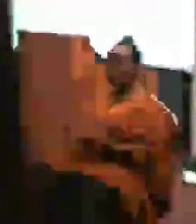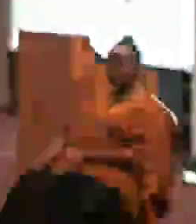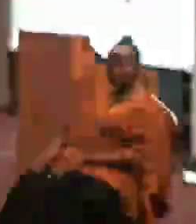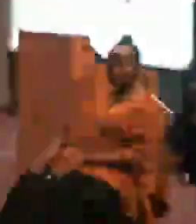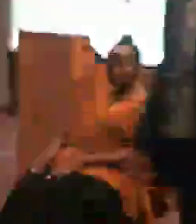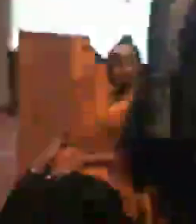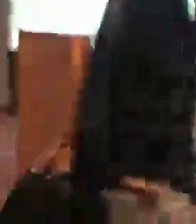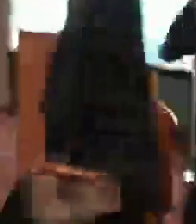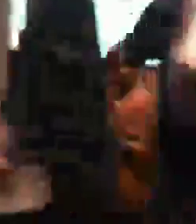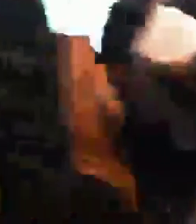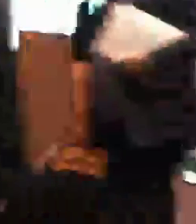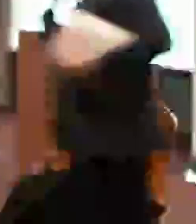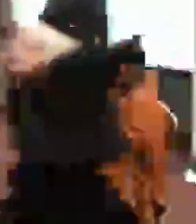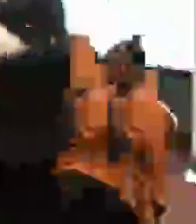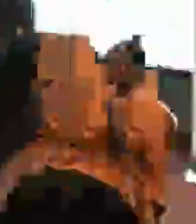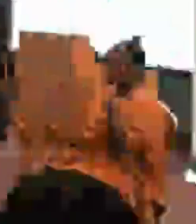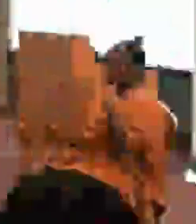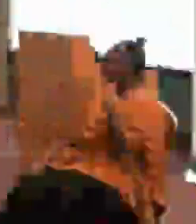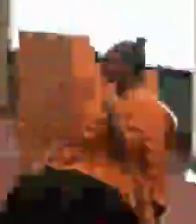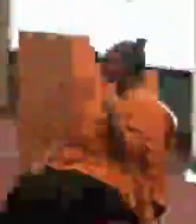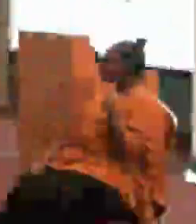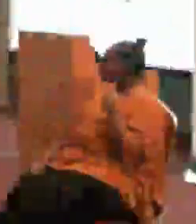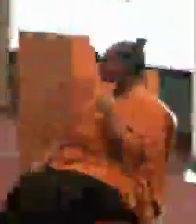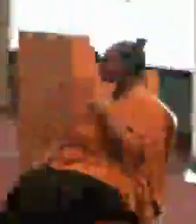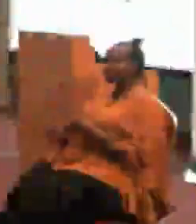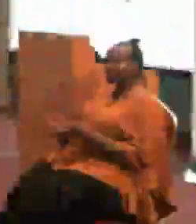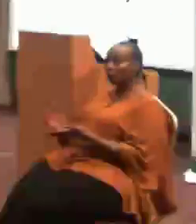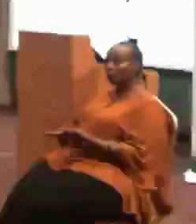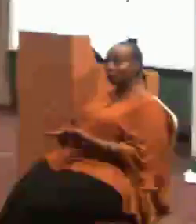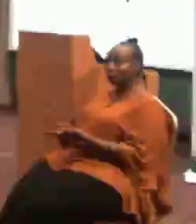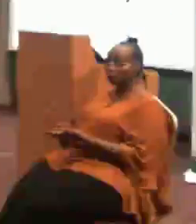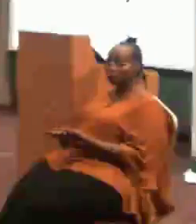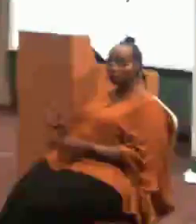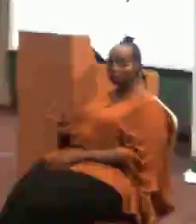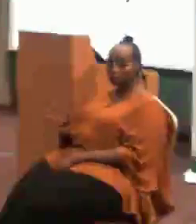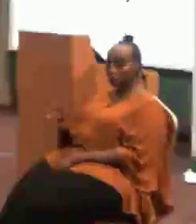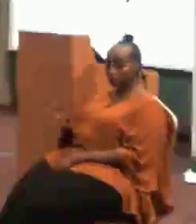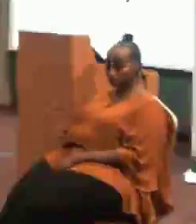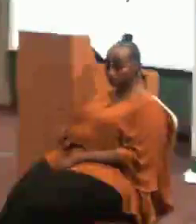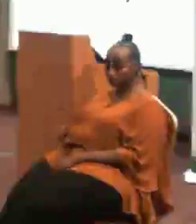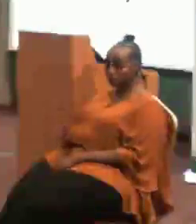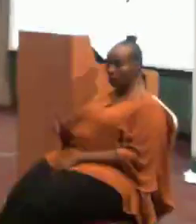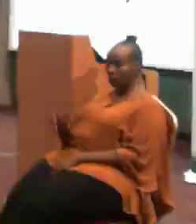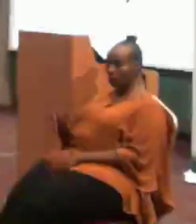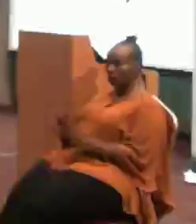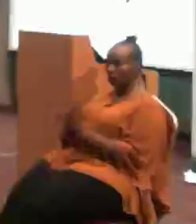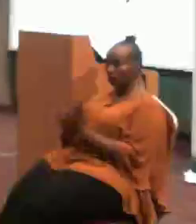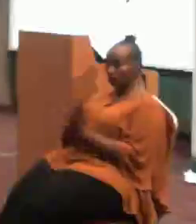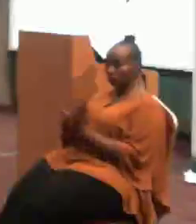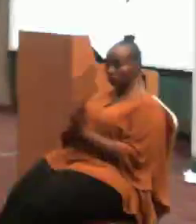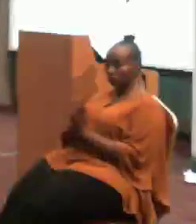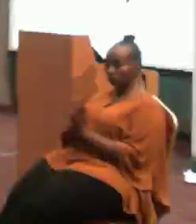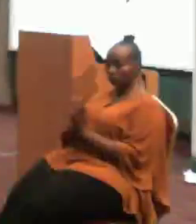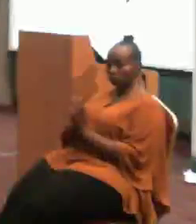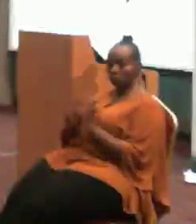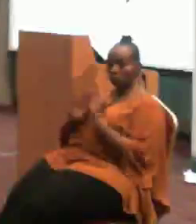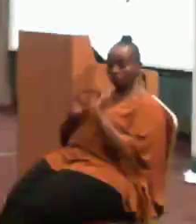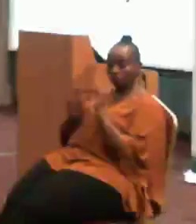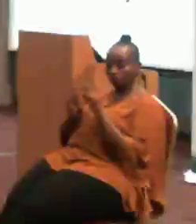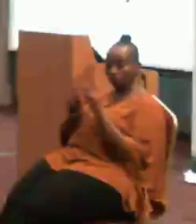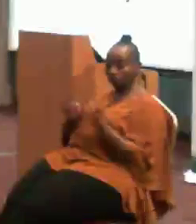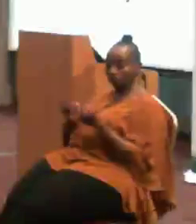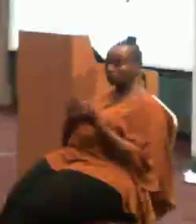Thank you, Mr. Kasim. I think some of the questions will be responded to in writing, including the one